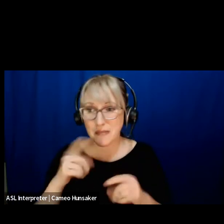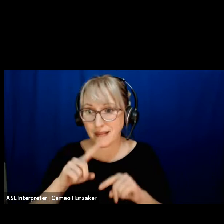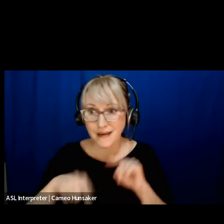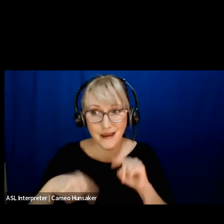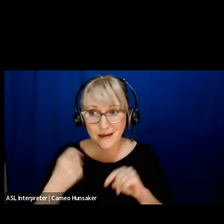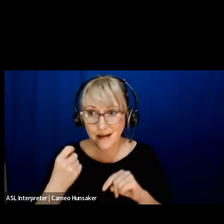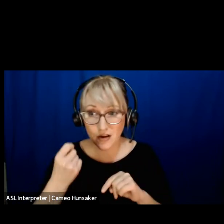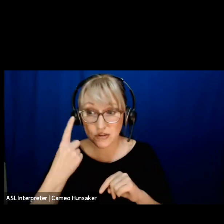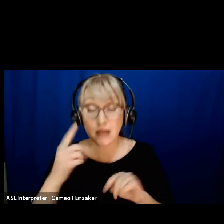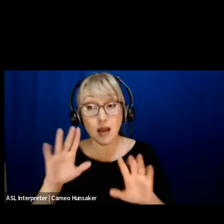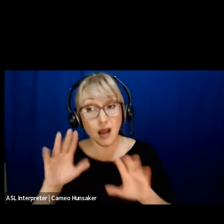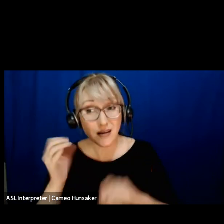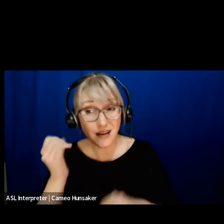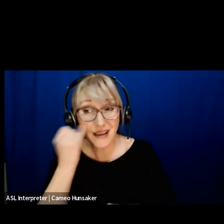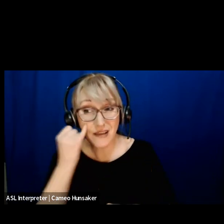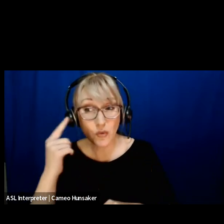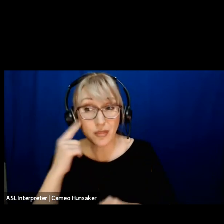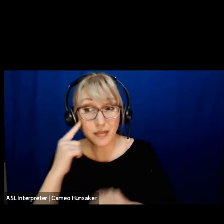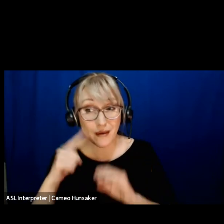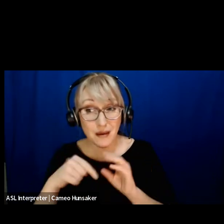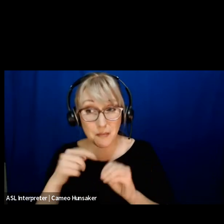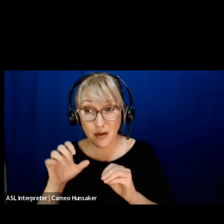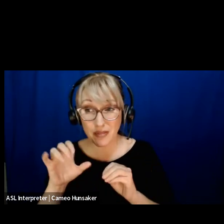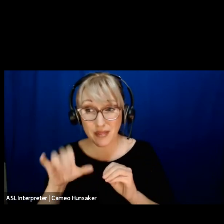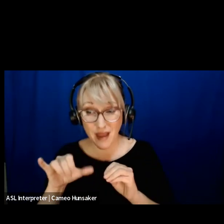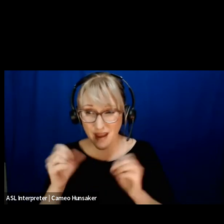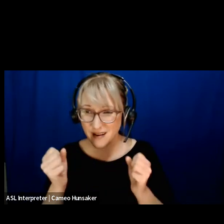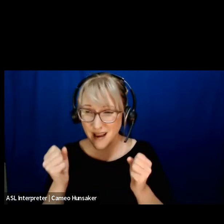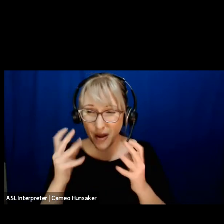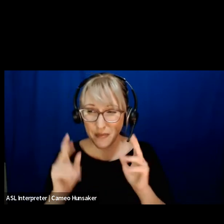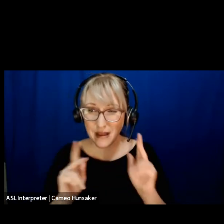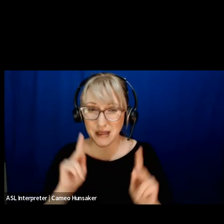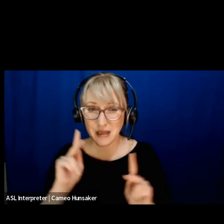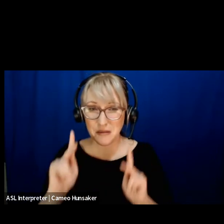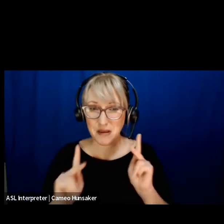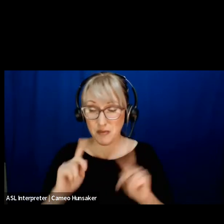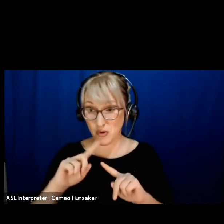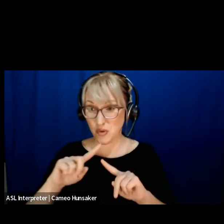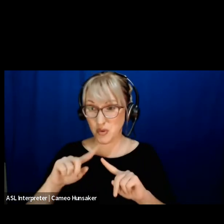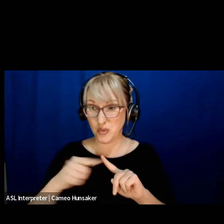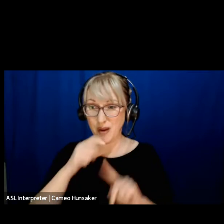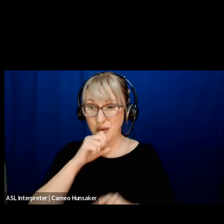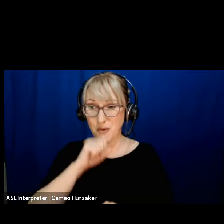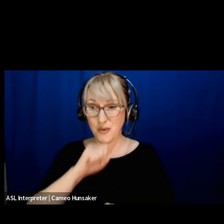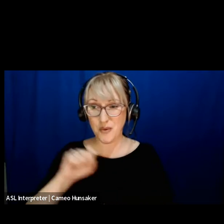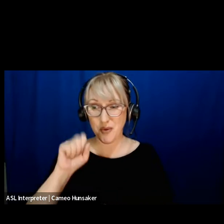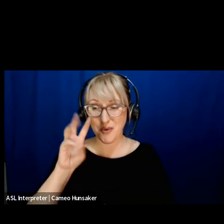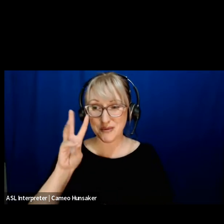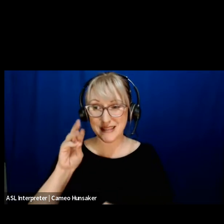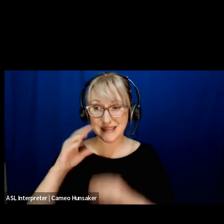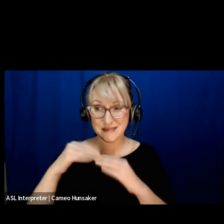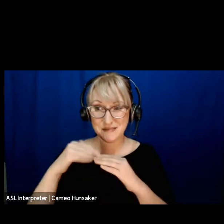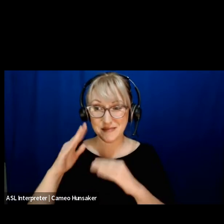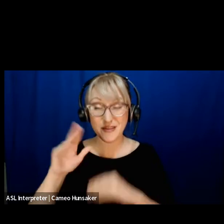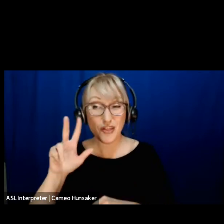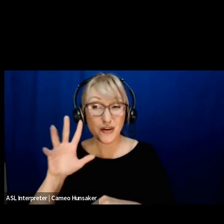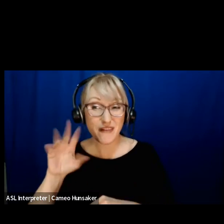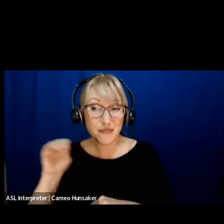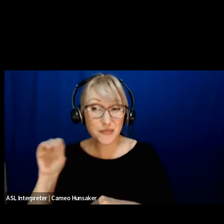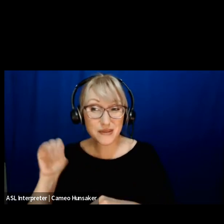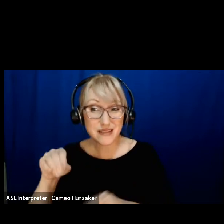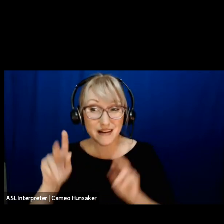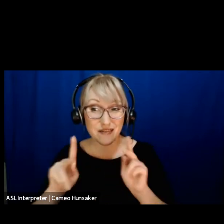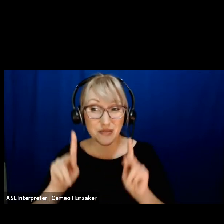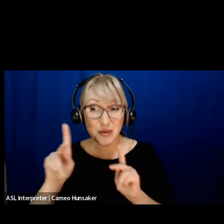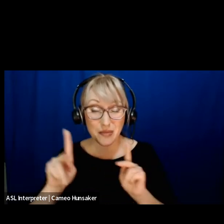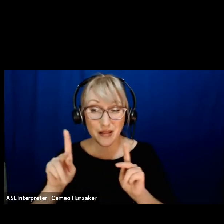understand. And if you think about it, the numbers, once we're in our 60s, it edges up to 35% of people. And once we're in